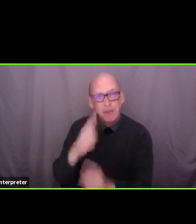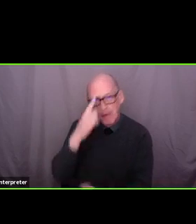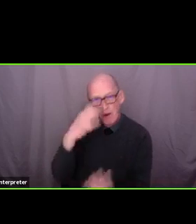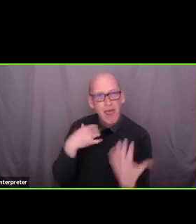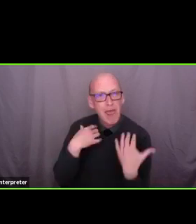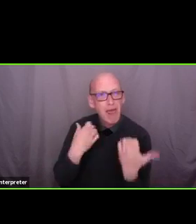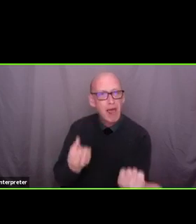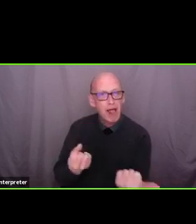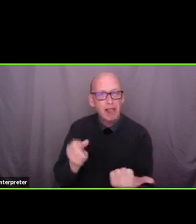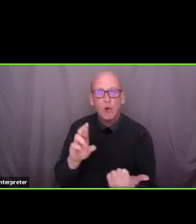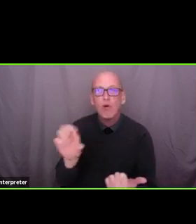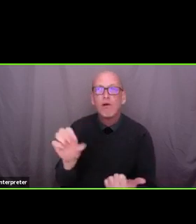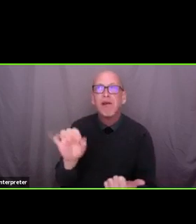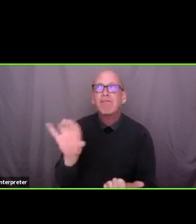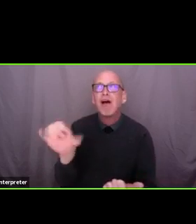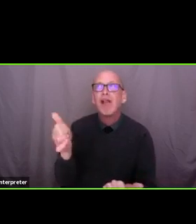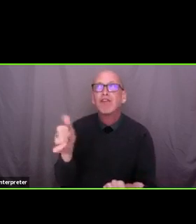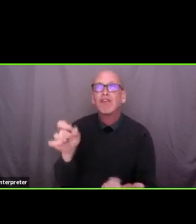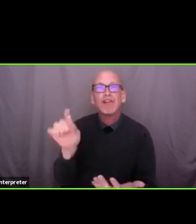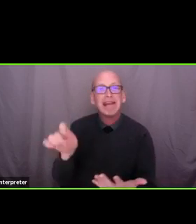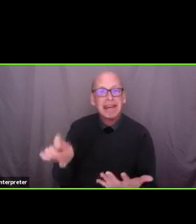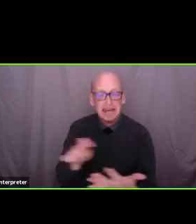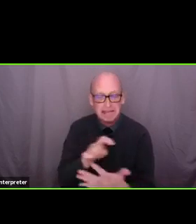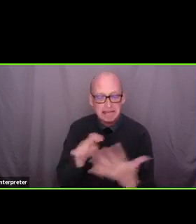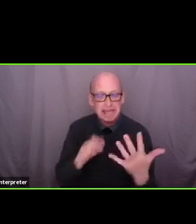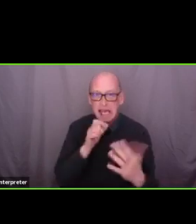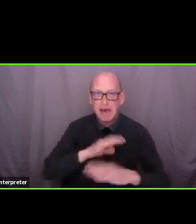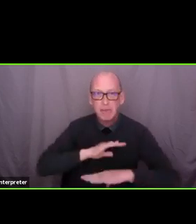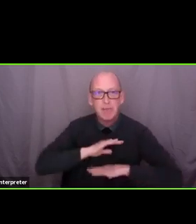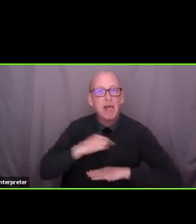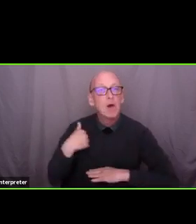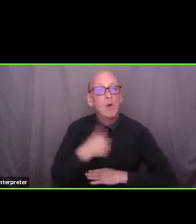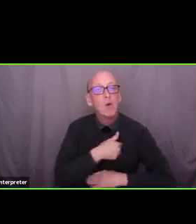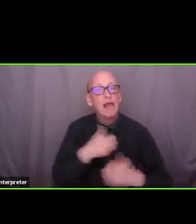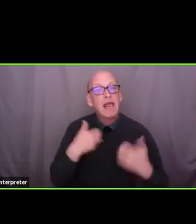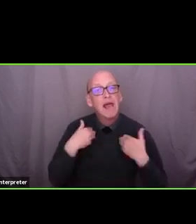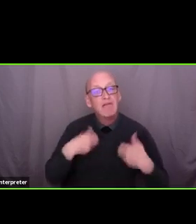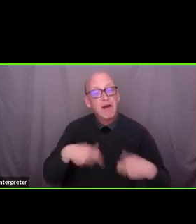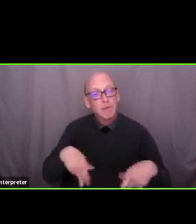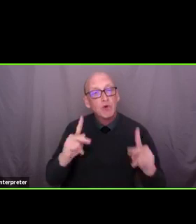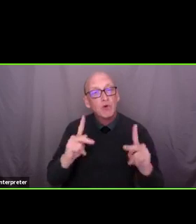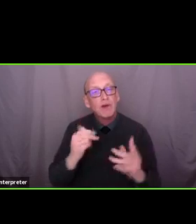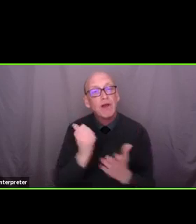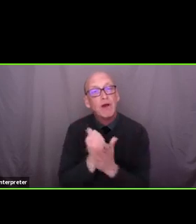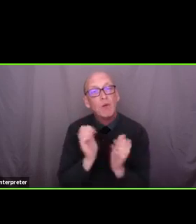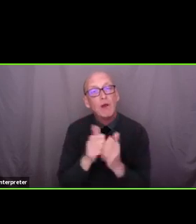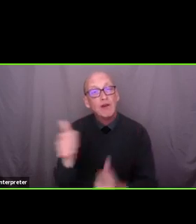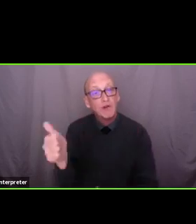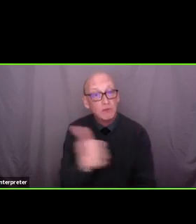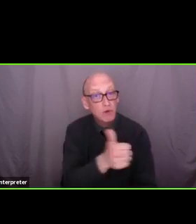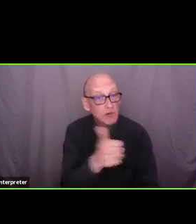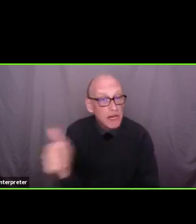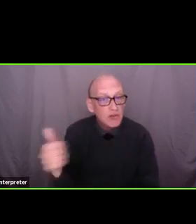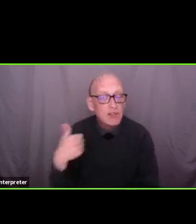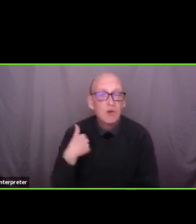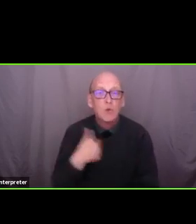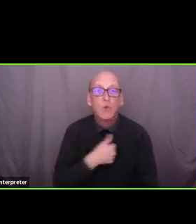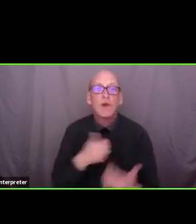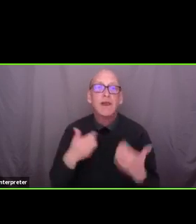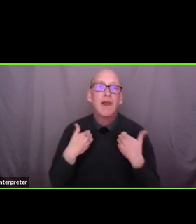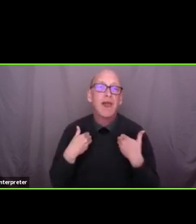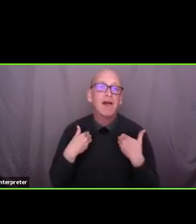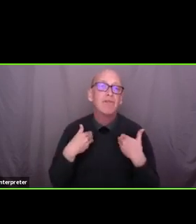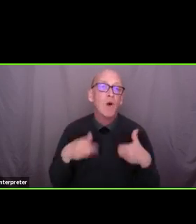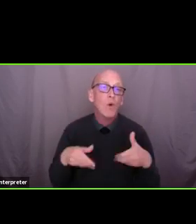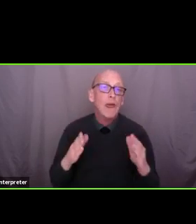if those other needs aren't met. So we have opportunities to help people with transportation, We have ways to pay for cabs